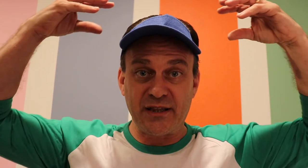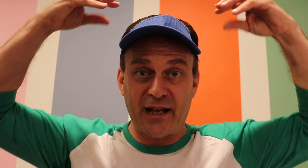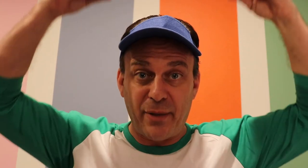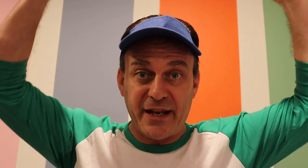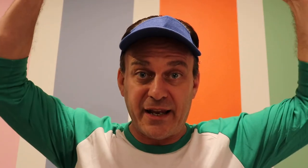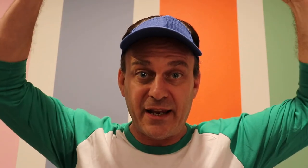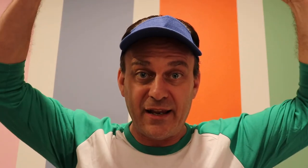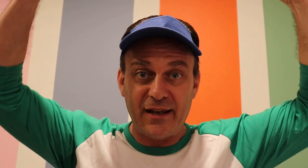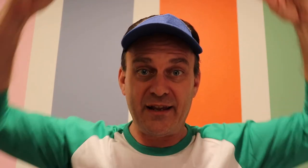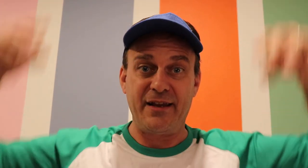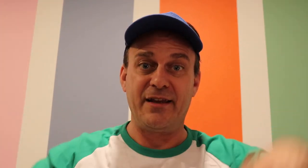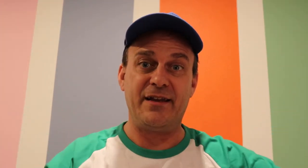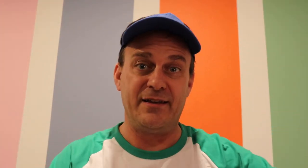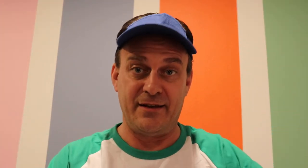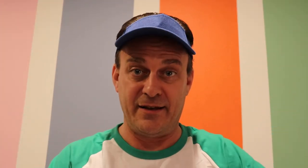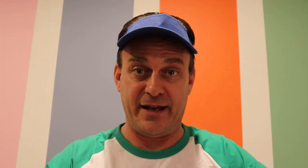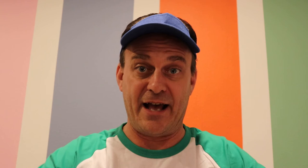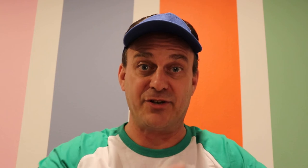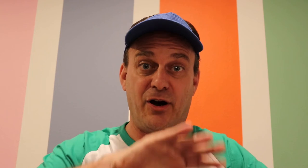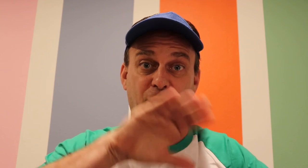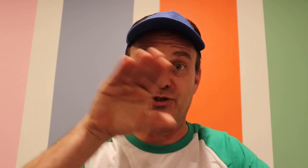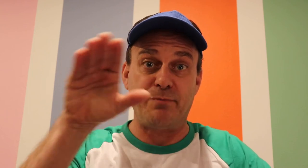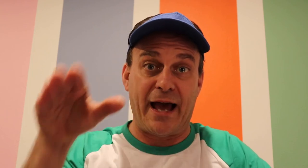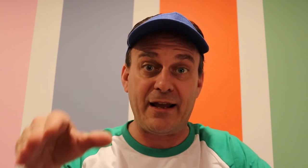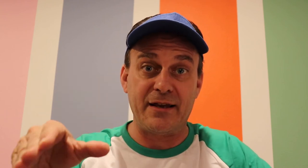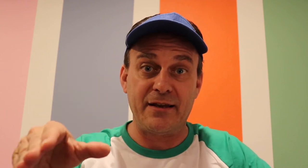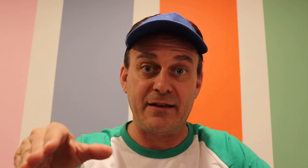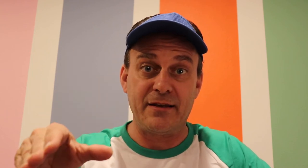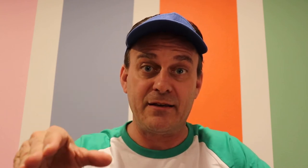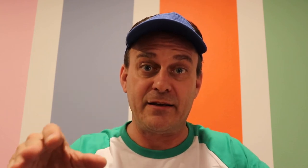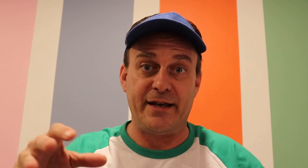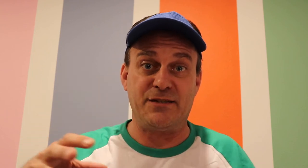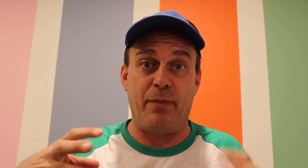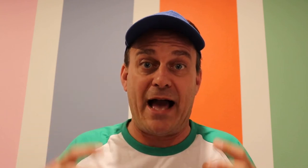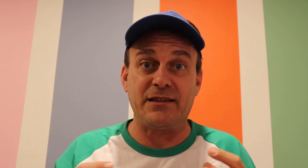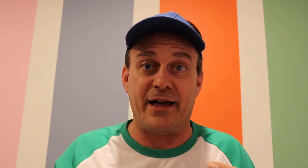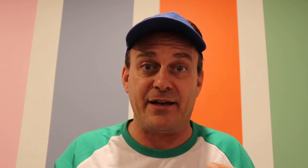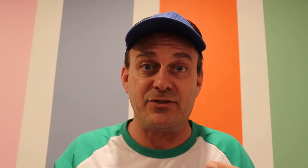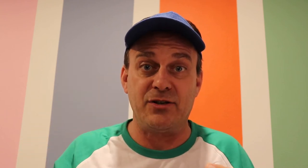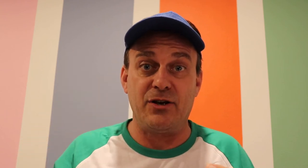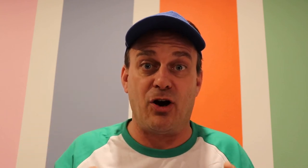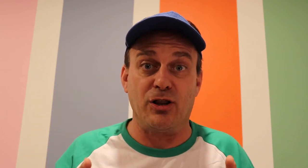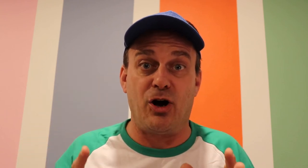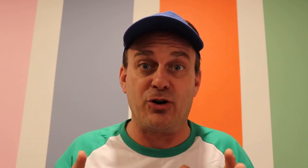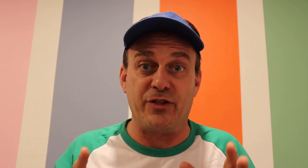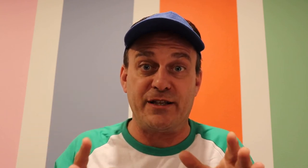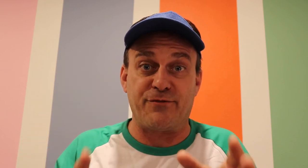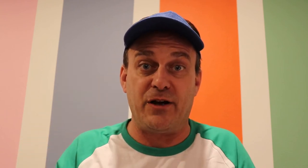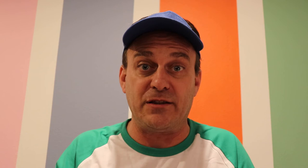like a bunny. It has an arched back. Its back legs are longer than its front